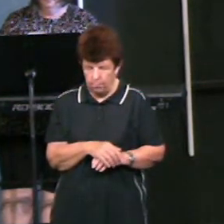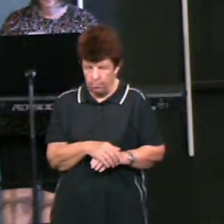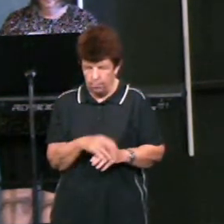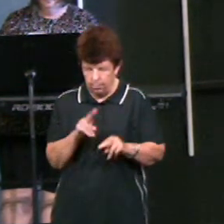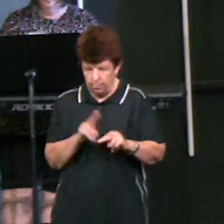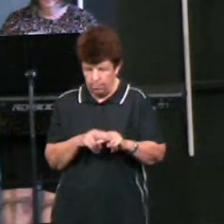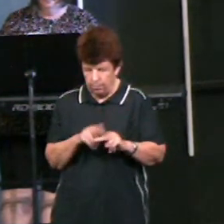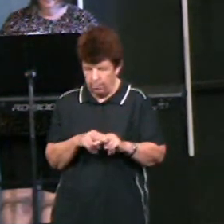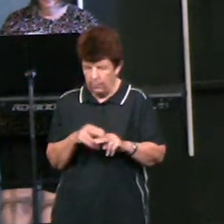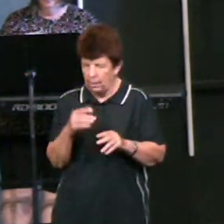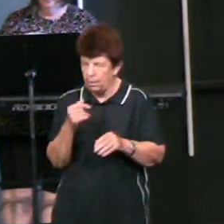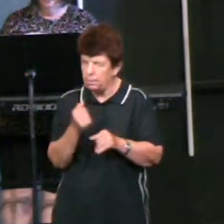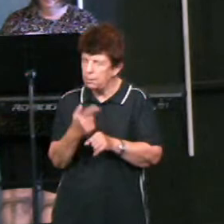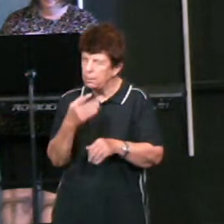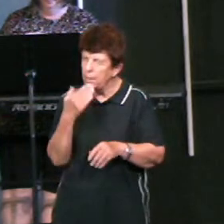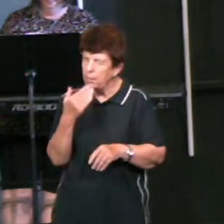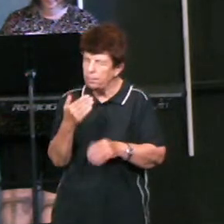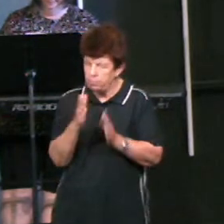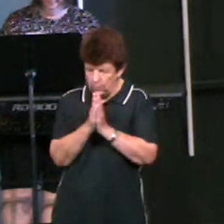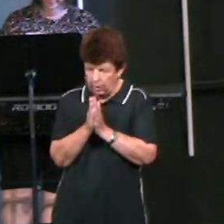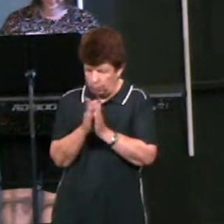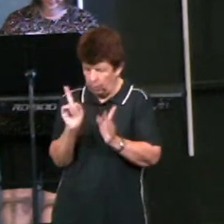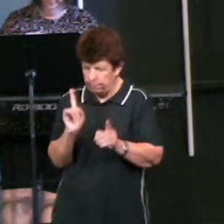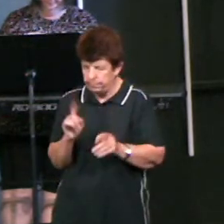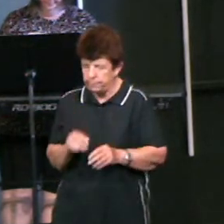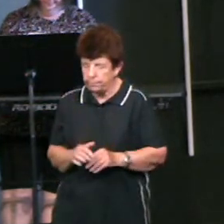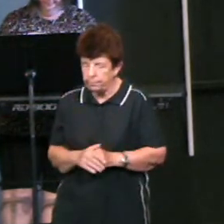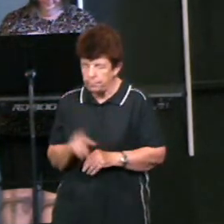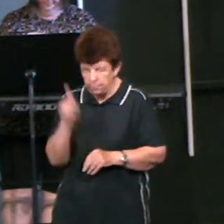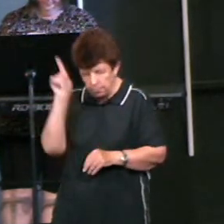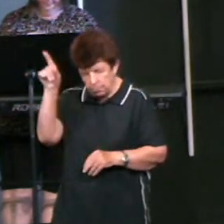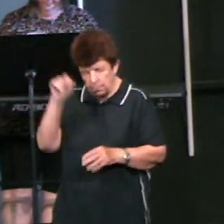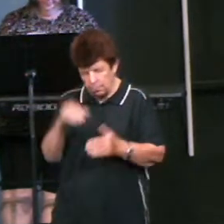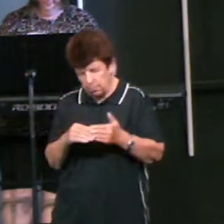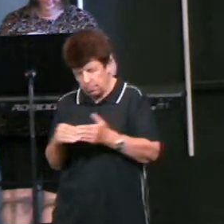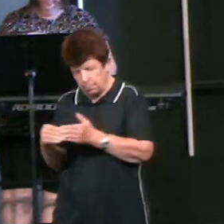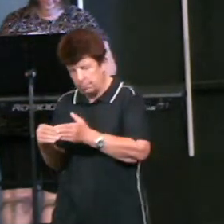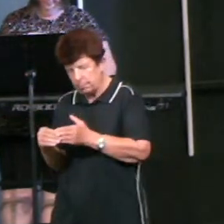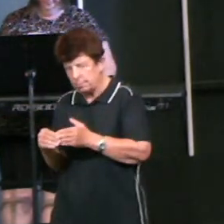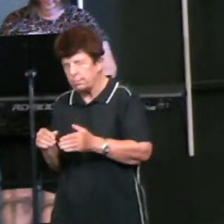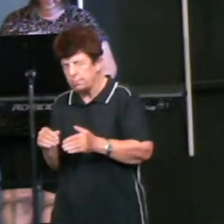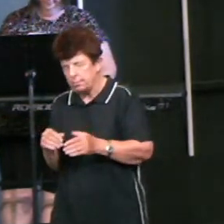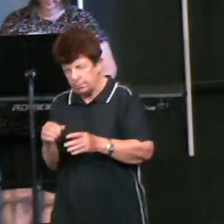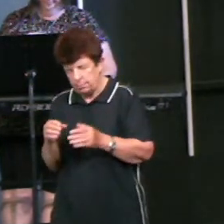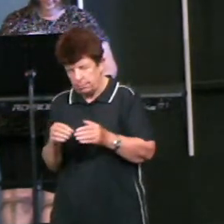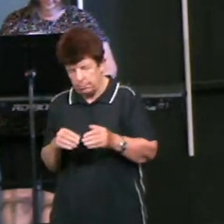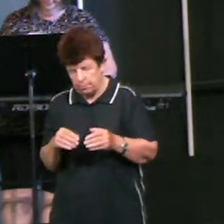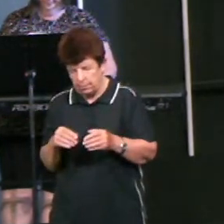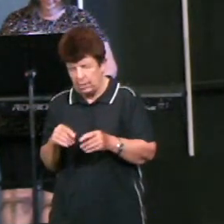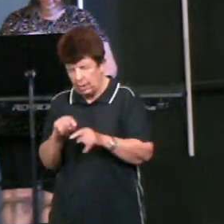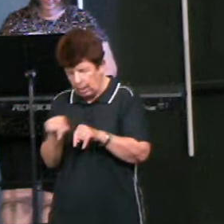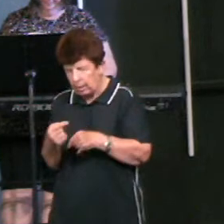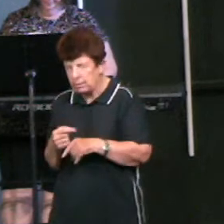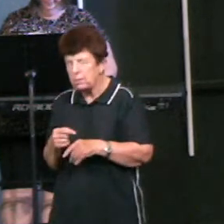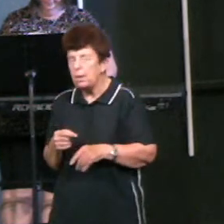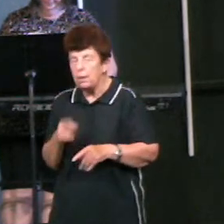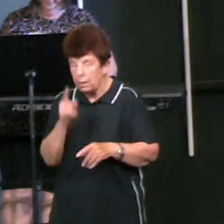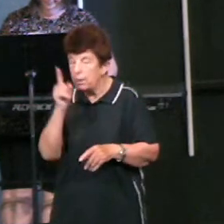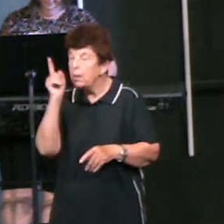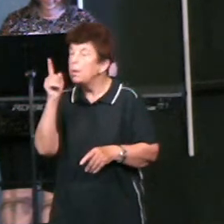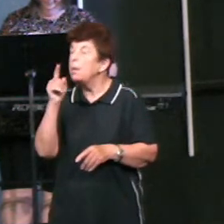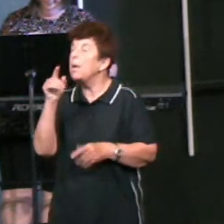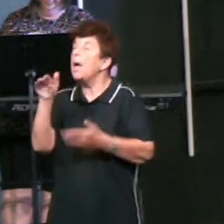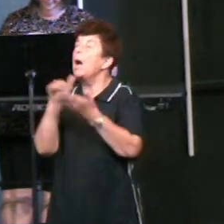And Father God, I just pray that this morning that you would lead us and guide us. Would you place on our hearts those who you